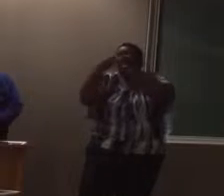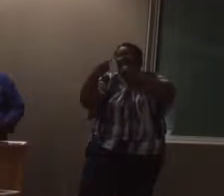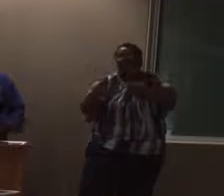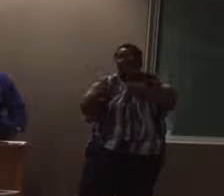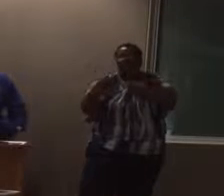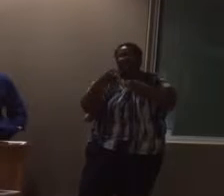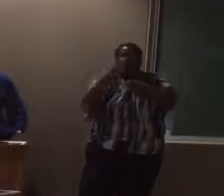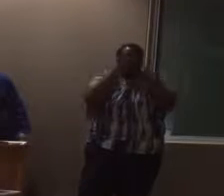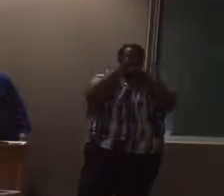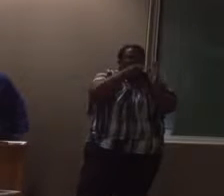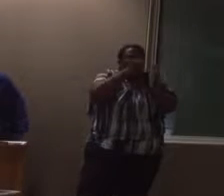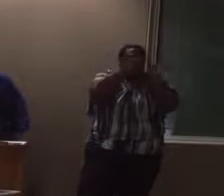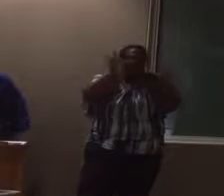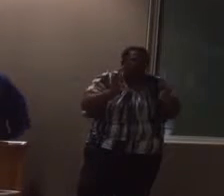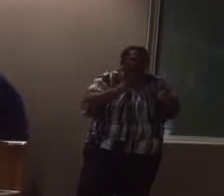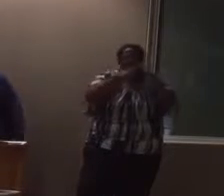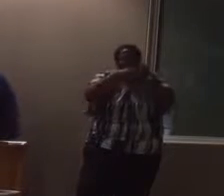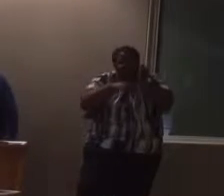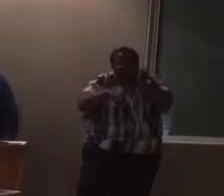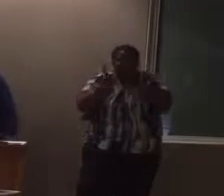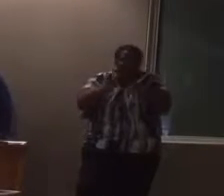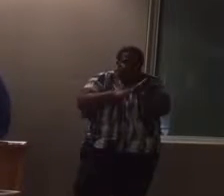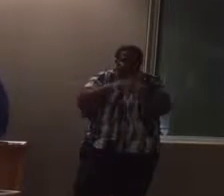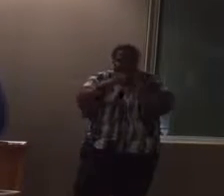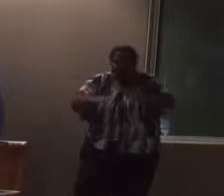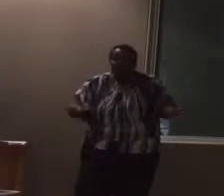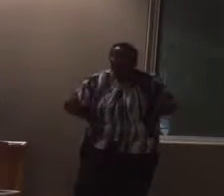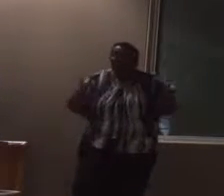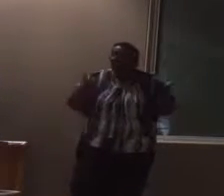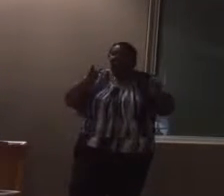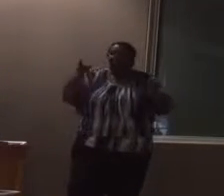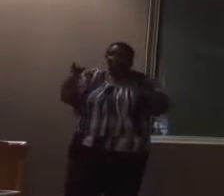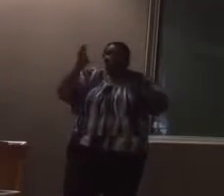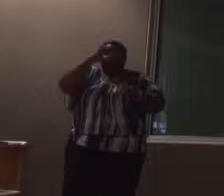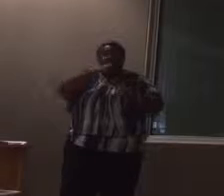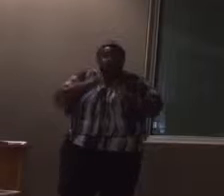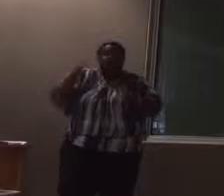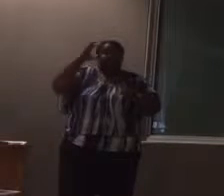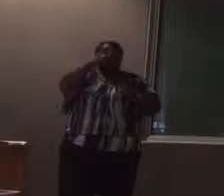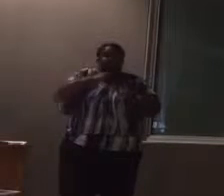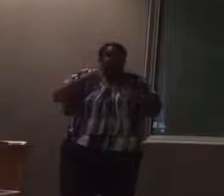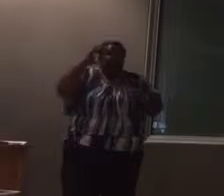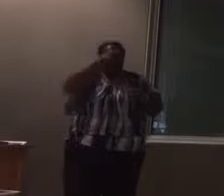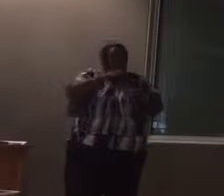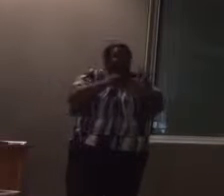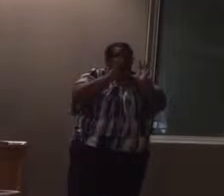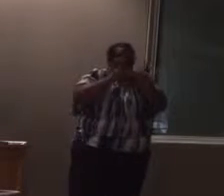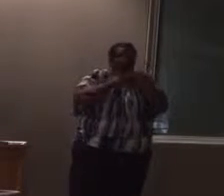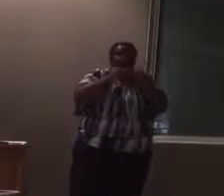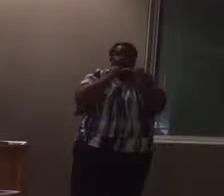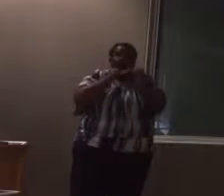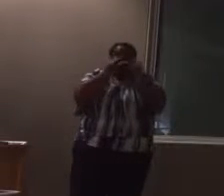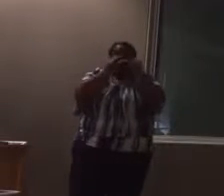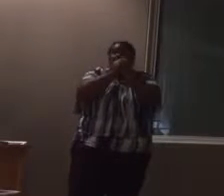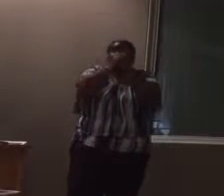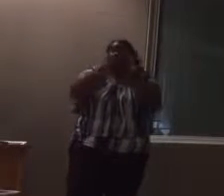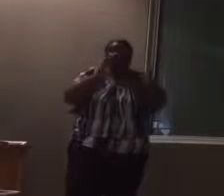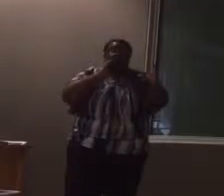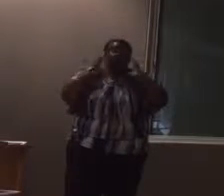So, and during that meeting, we'll be talking a little bit more about the form that you sign off on, the contract, And if you